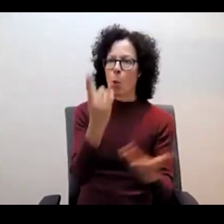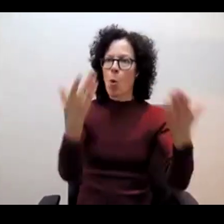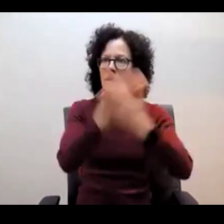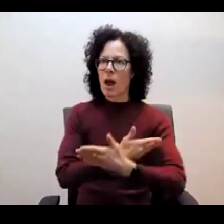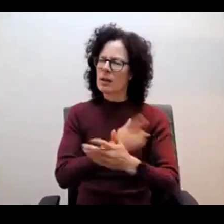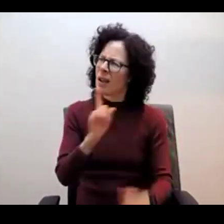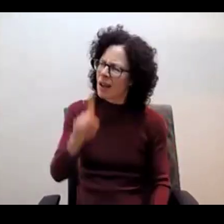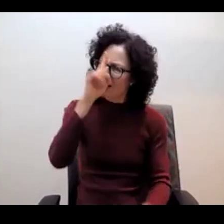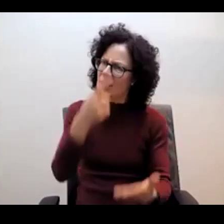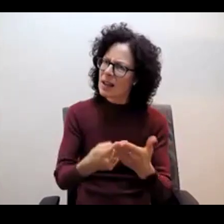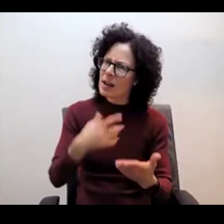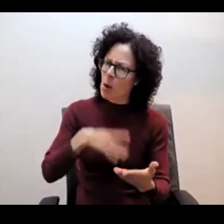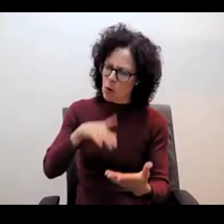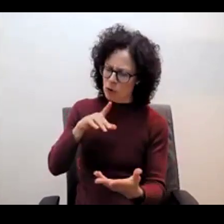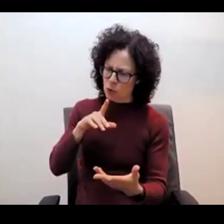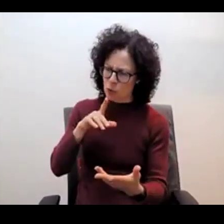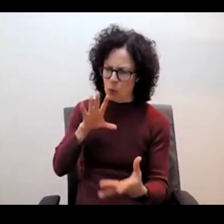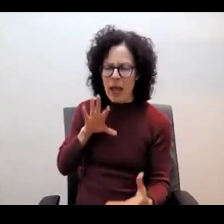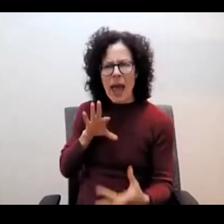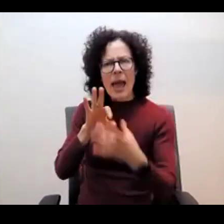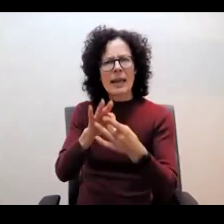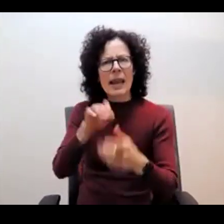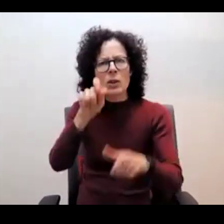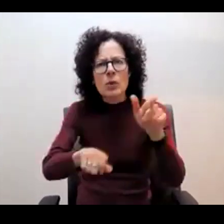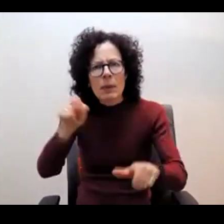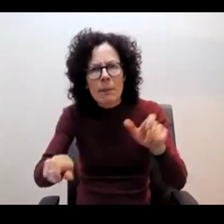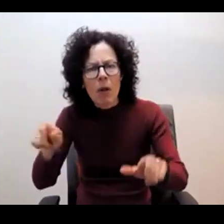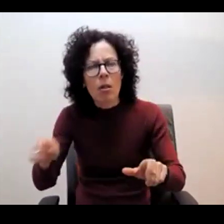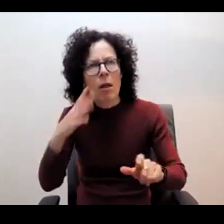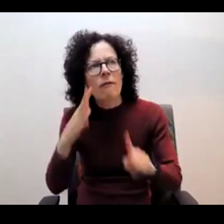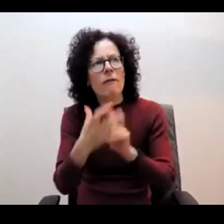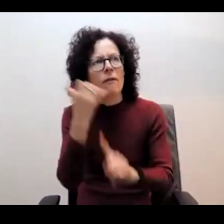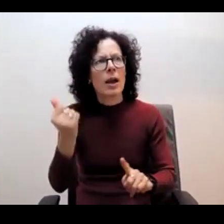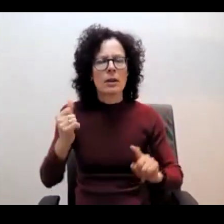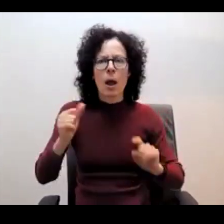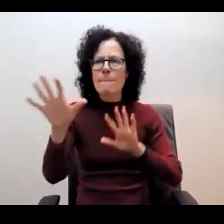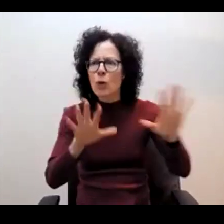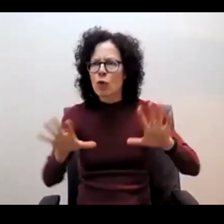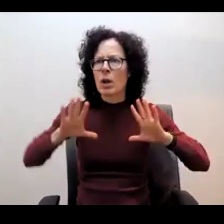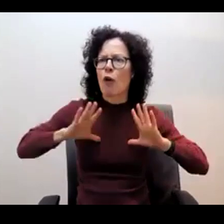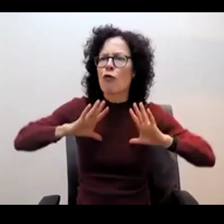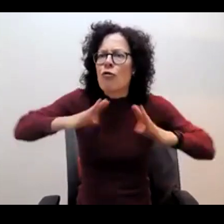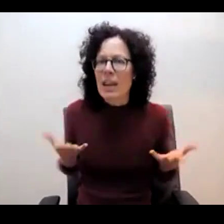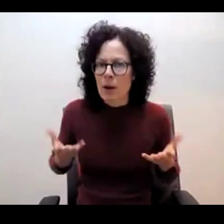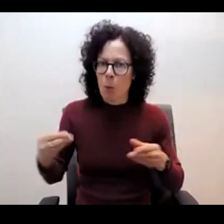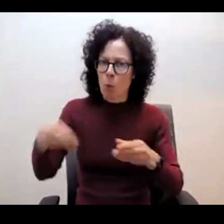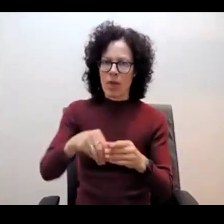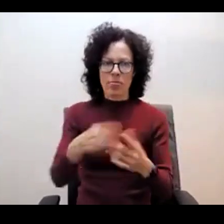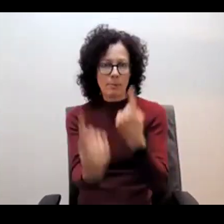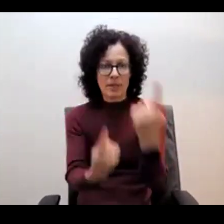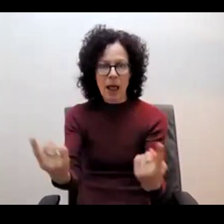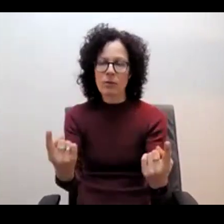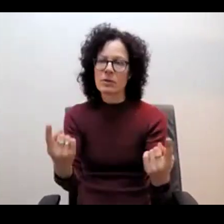people and find this movement freedom within themselves and as community together.